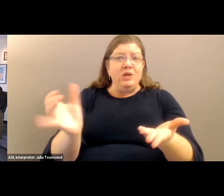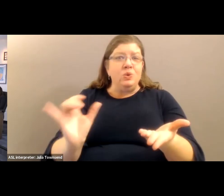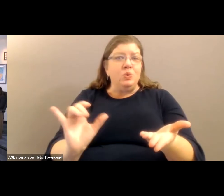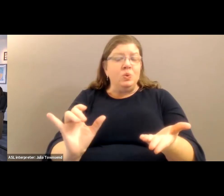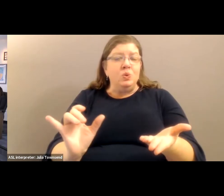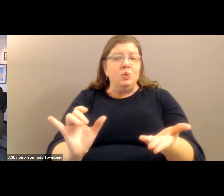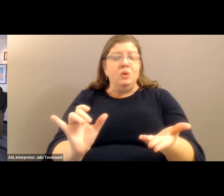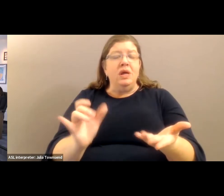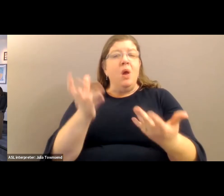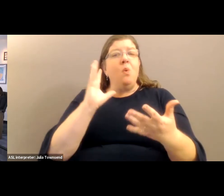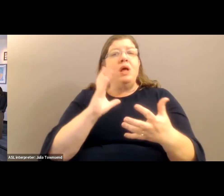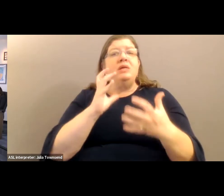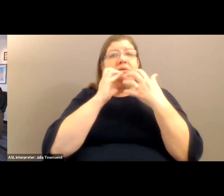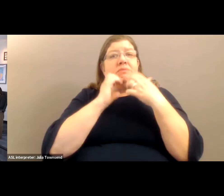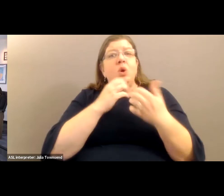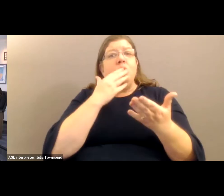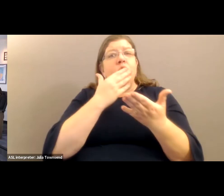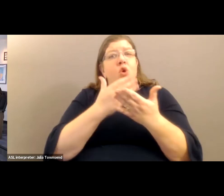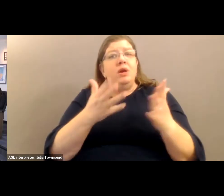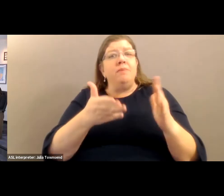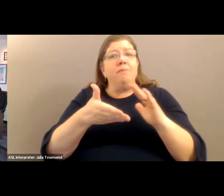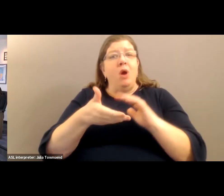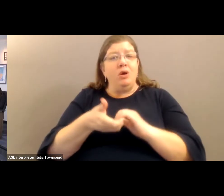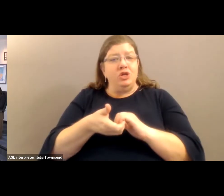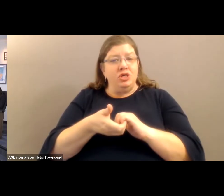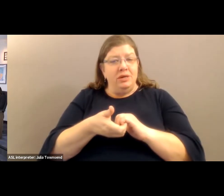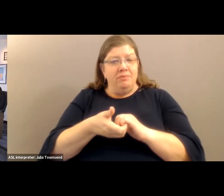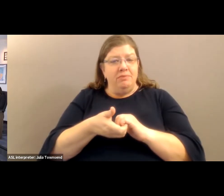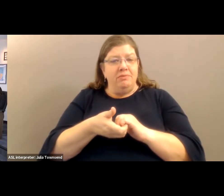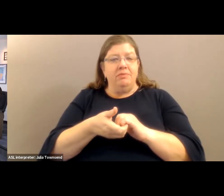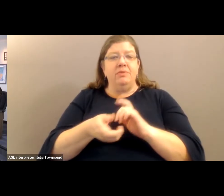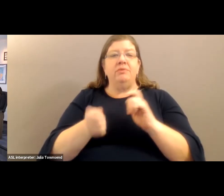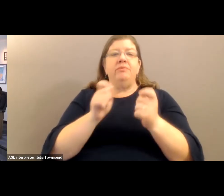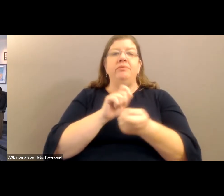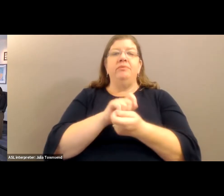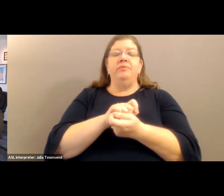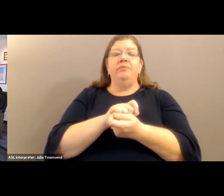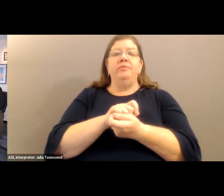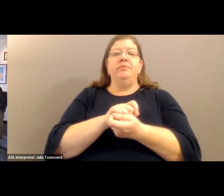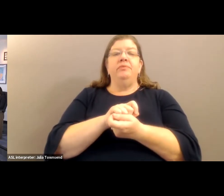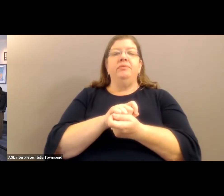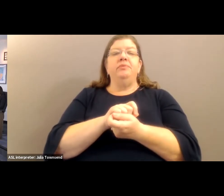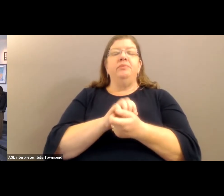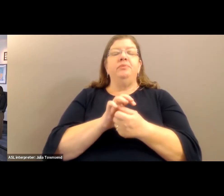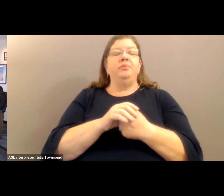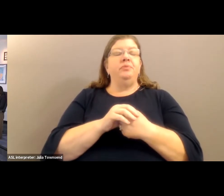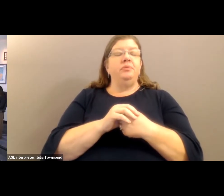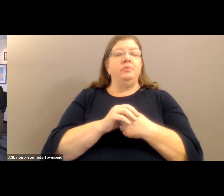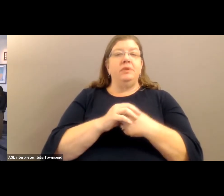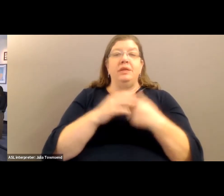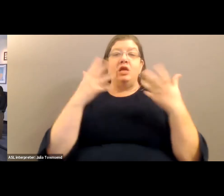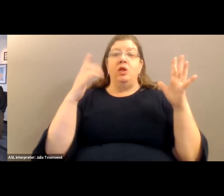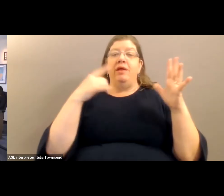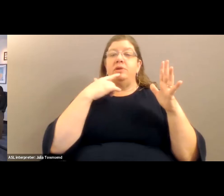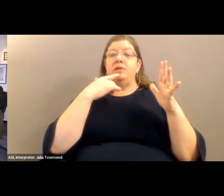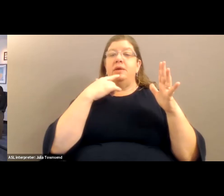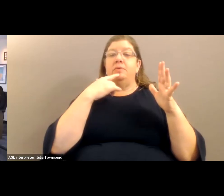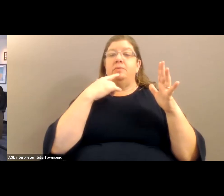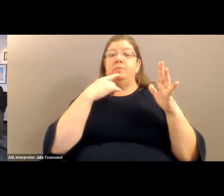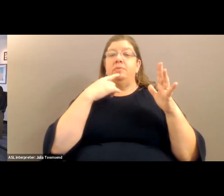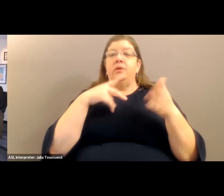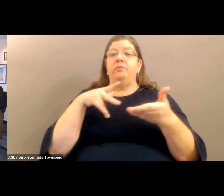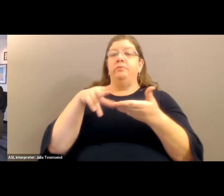It was a valuable partnership, and it should be revisited and reversed. Comment, please. That's all I have.